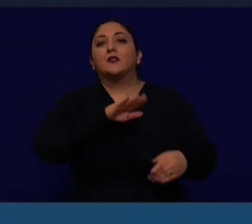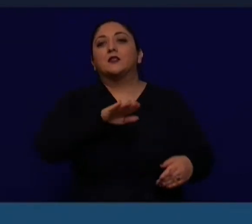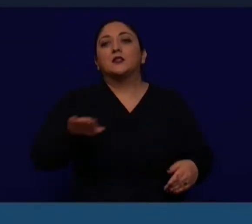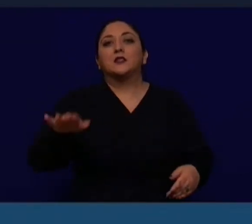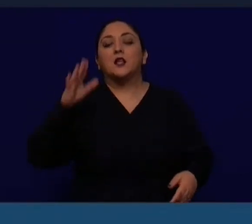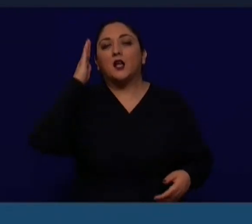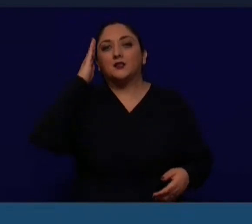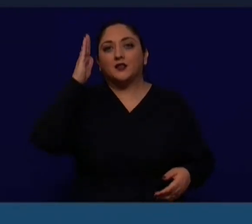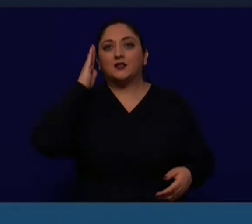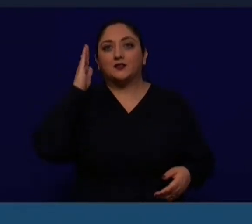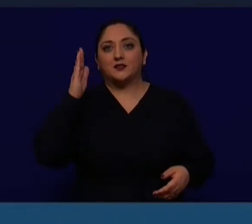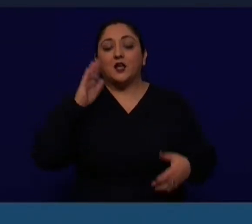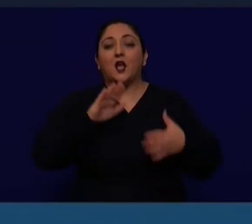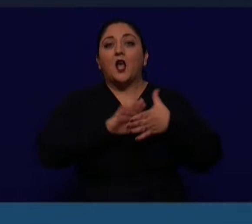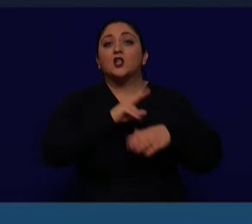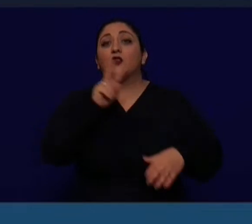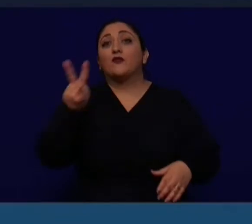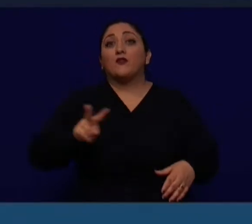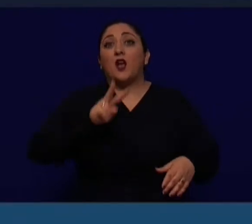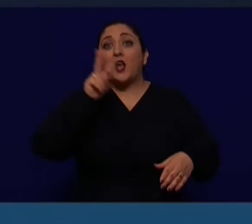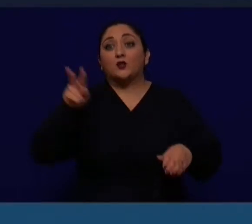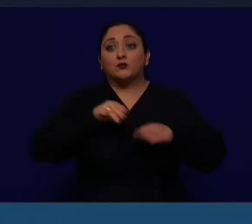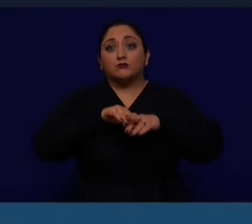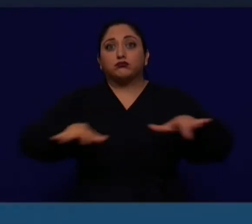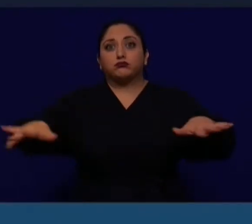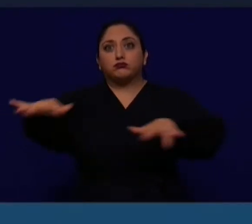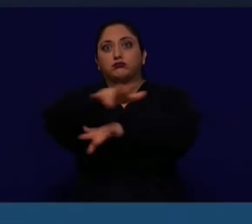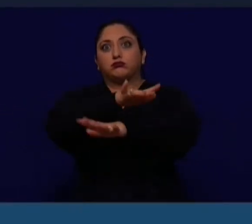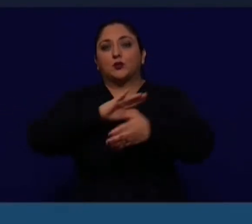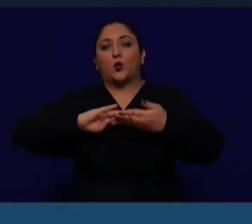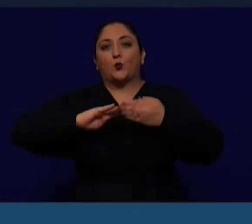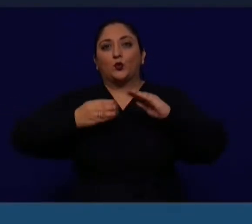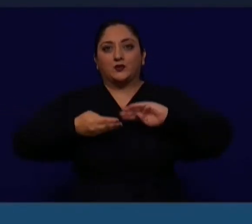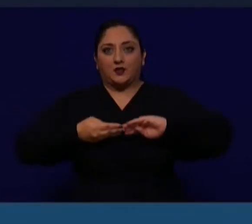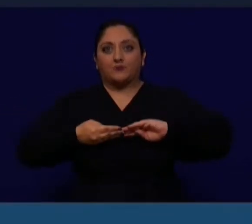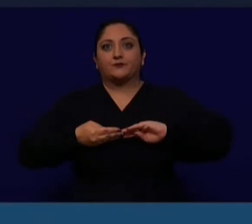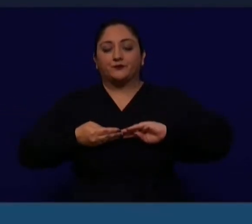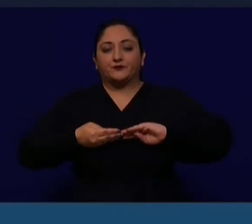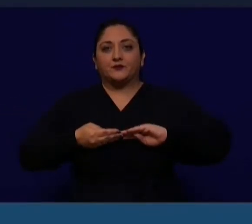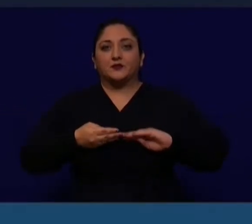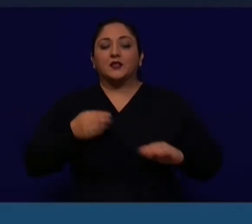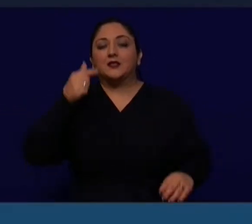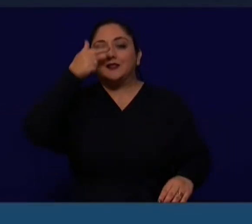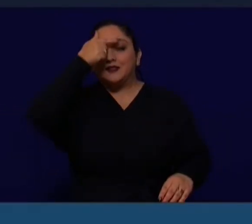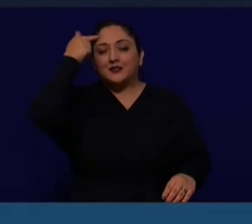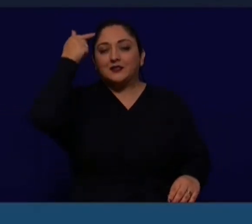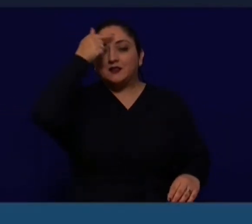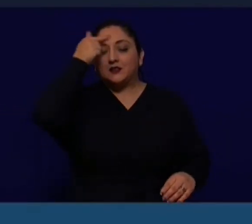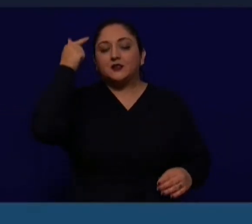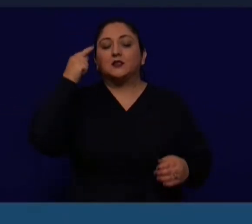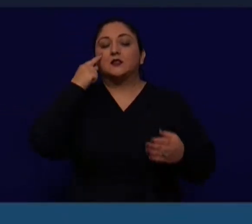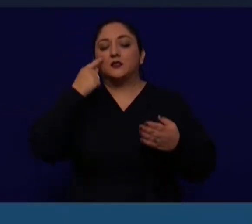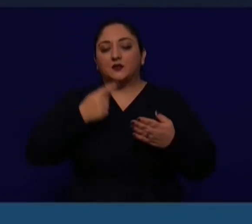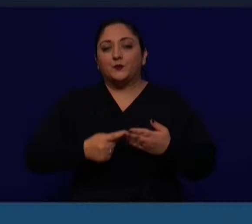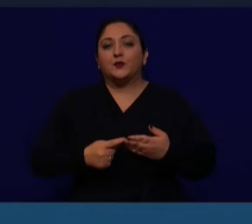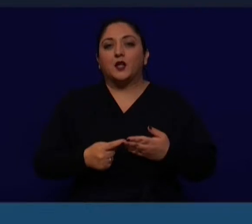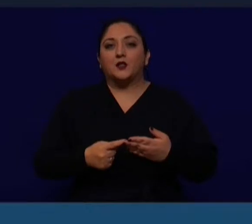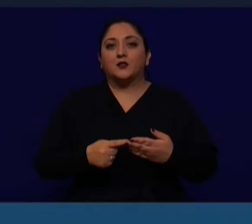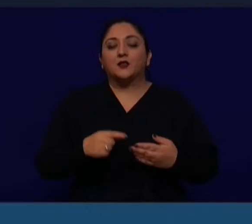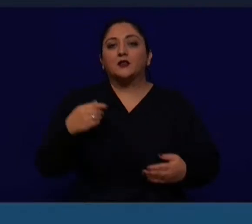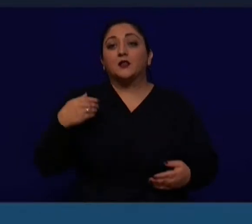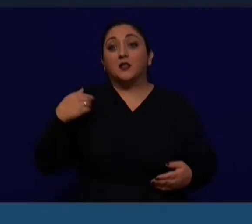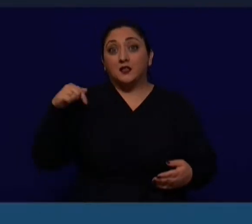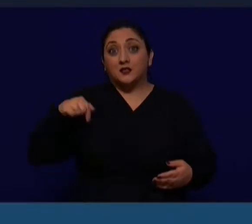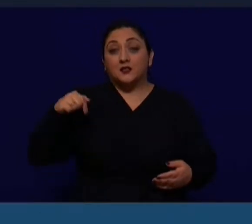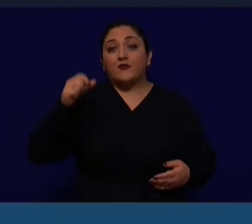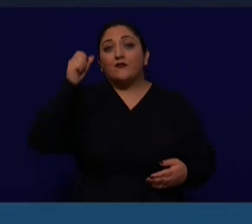nafu li l-virus għadu qed jinfirex fil-komunità tagħna. Infatti, mit-testijiet li għamilna, li nfakkarkom aħna qegħdin noddu